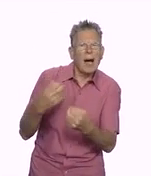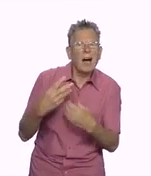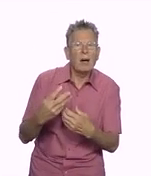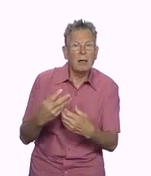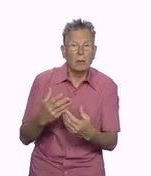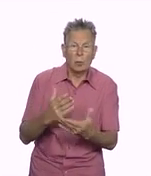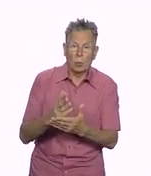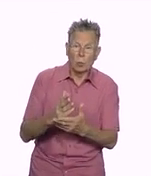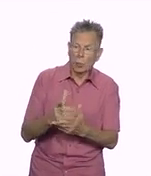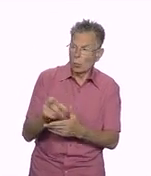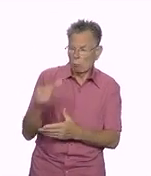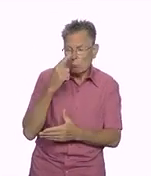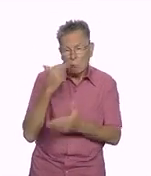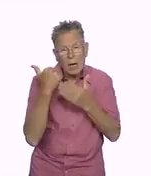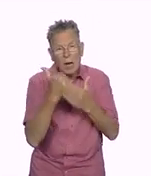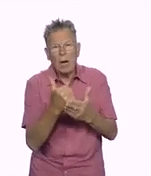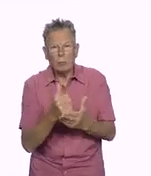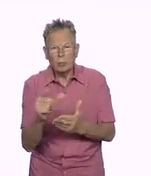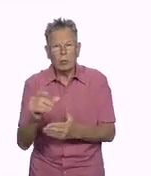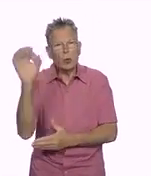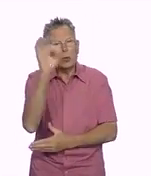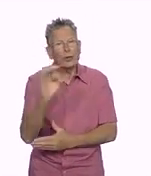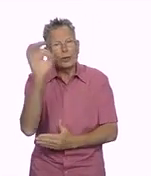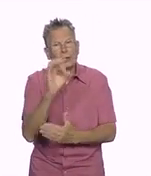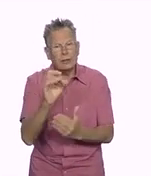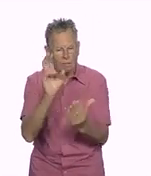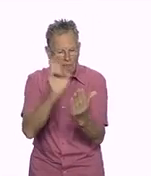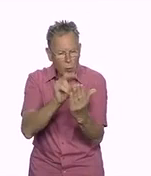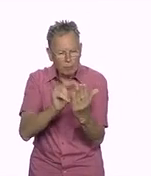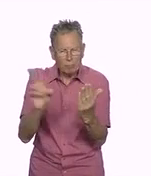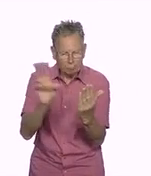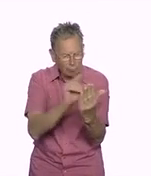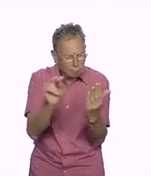completing questionnaires and by doing so honestly and fairly.